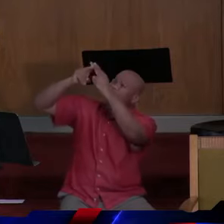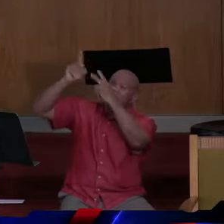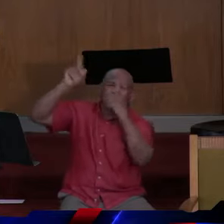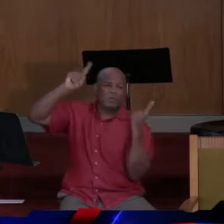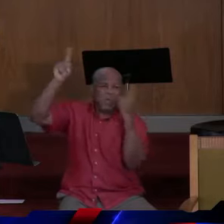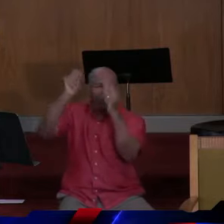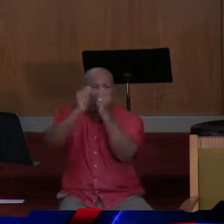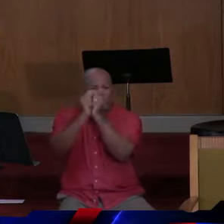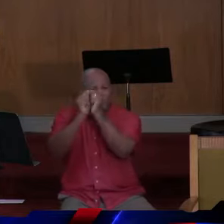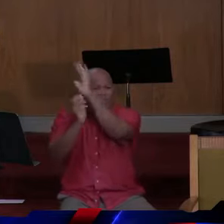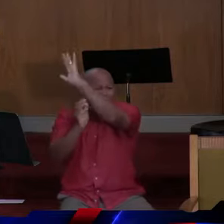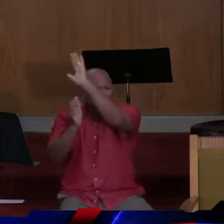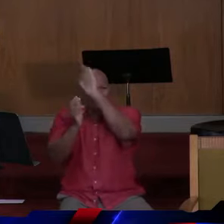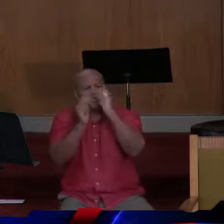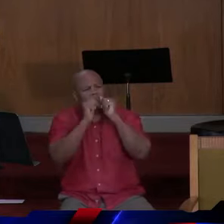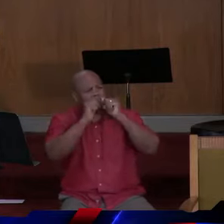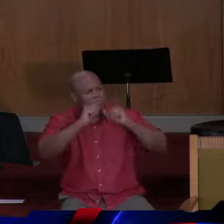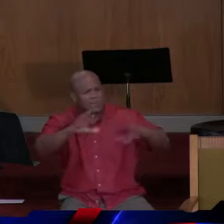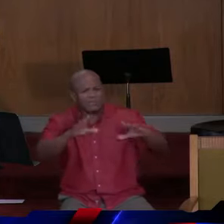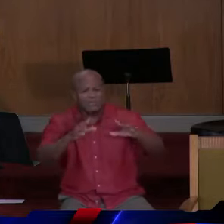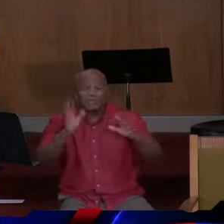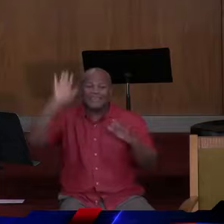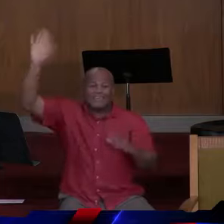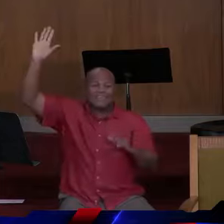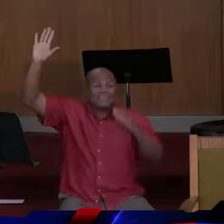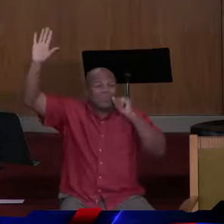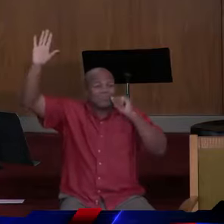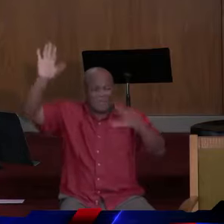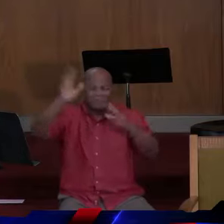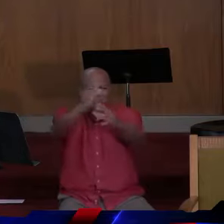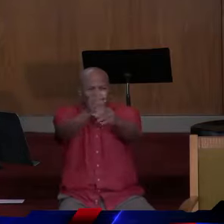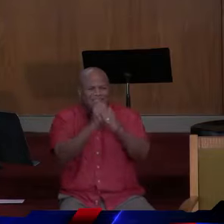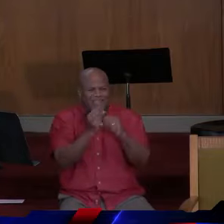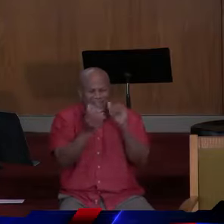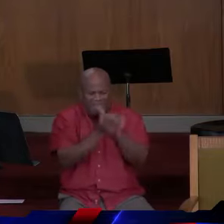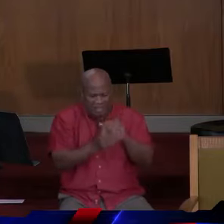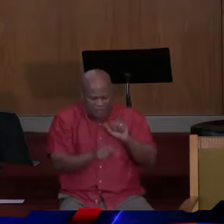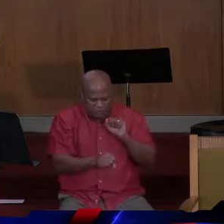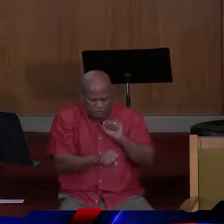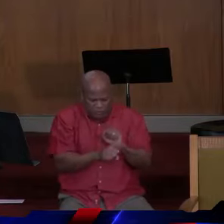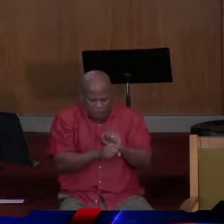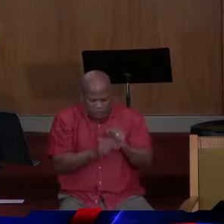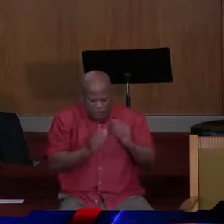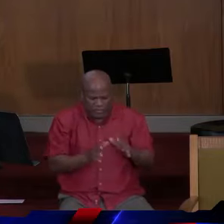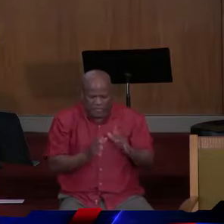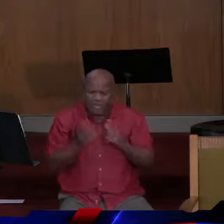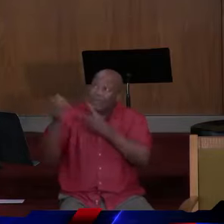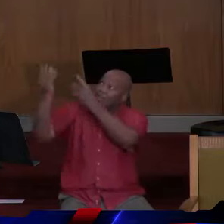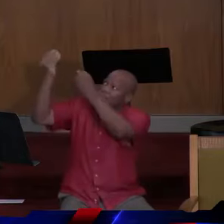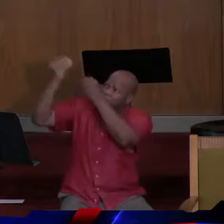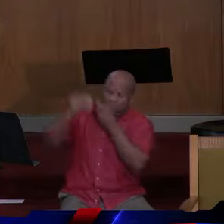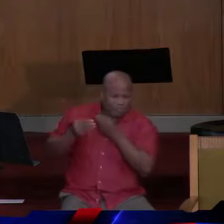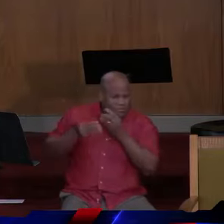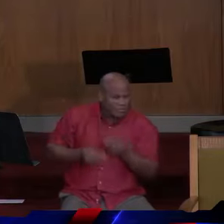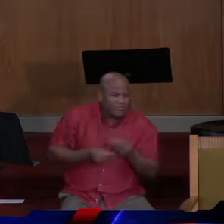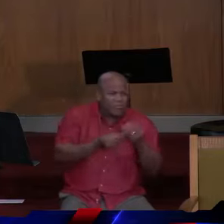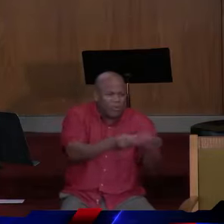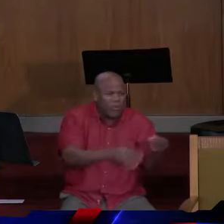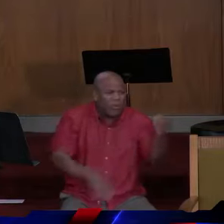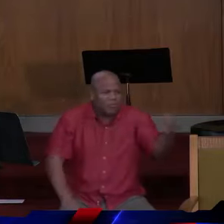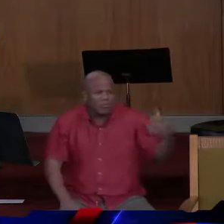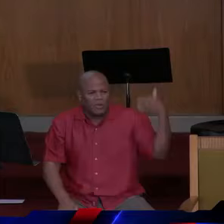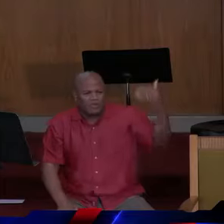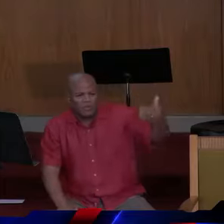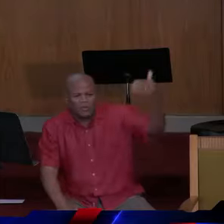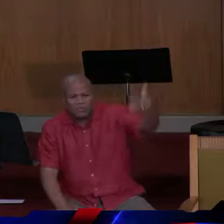his blessing. We have received his blessing, but it's a stewardship that we need to pass on to the generations to come. You have